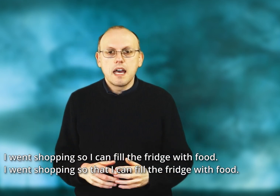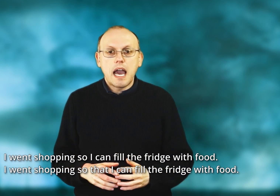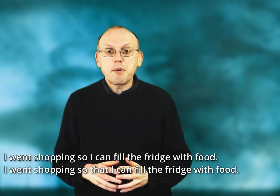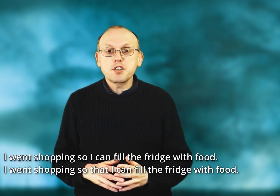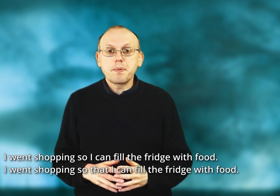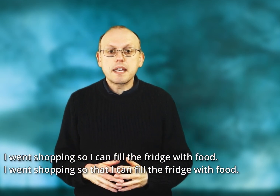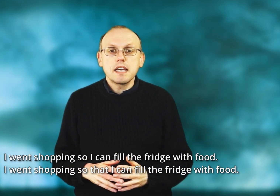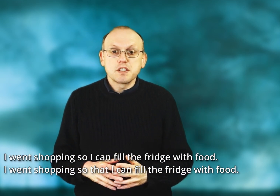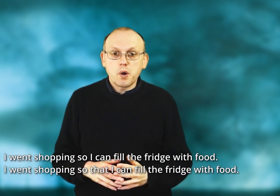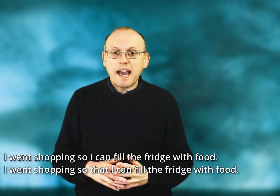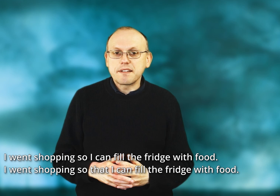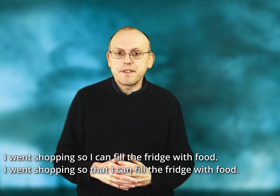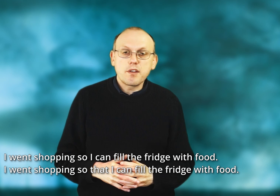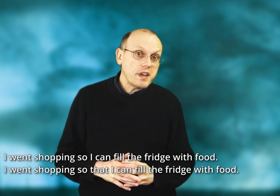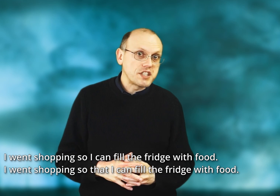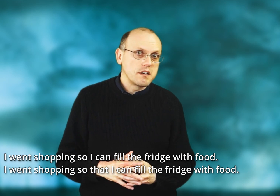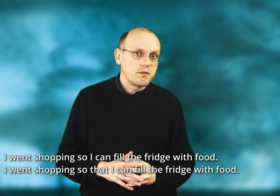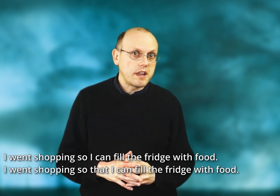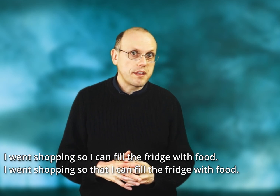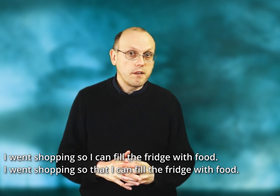went shopping so I can fill the fridge with food.